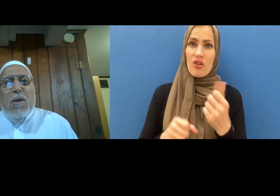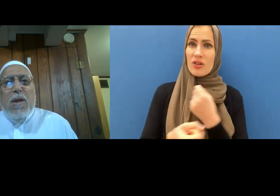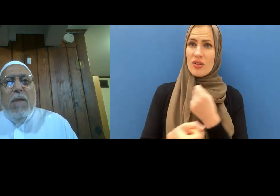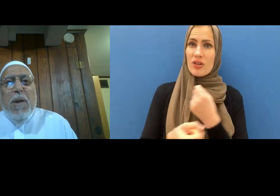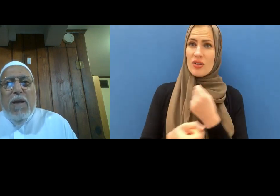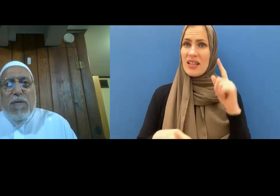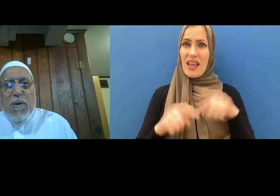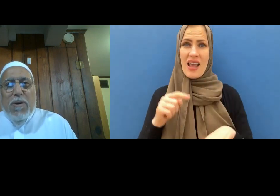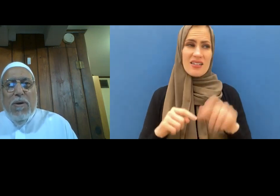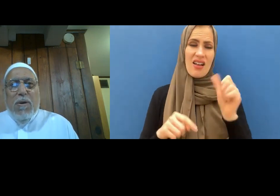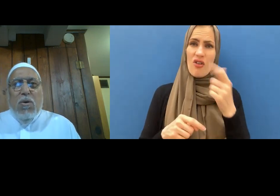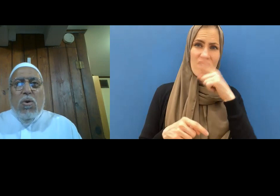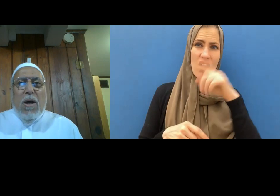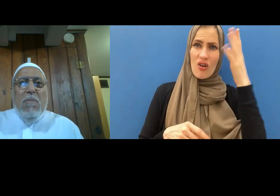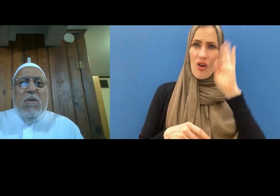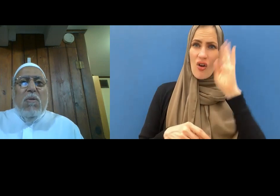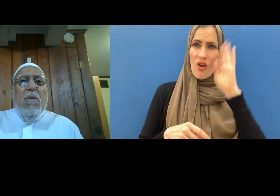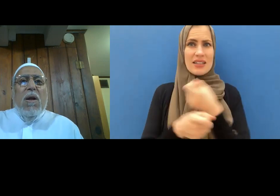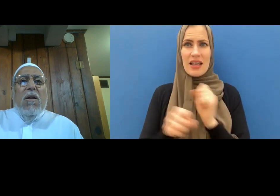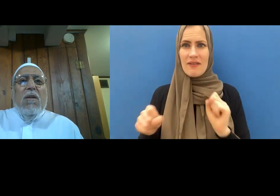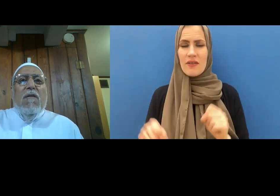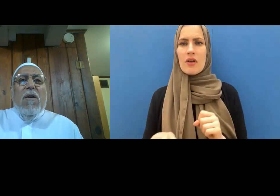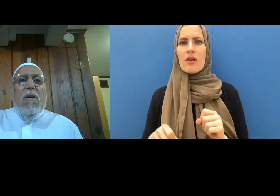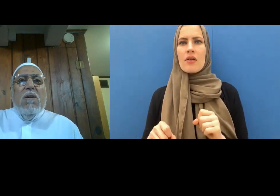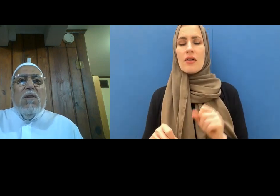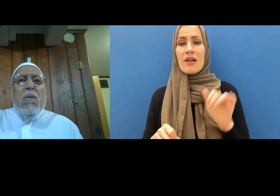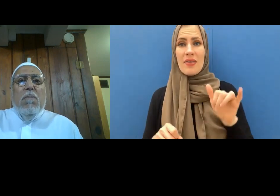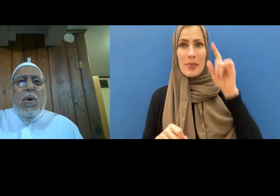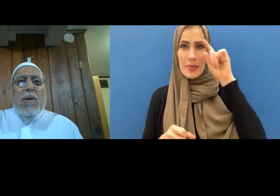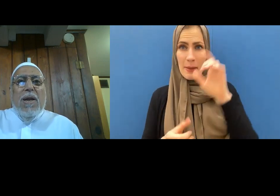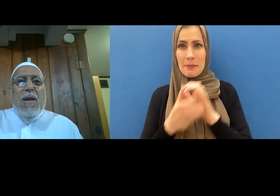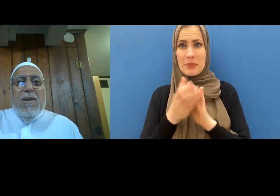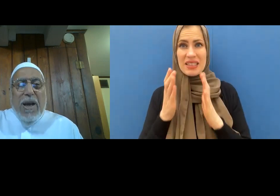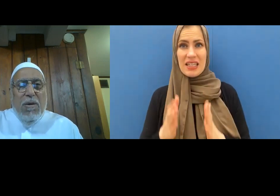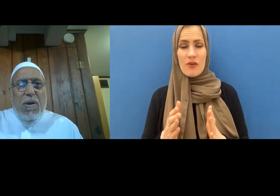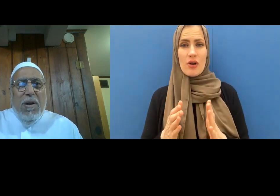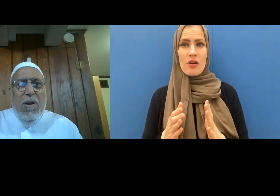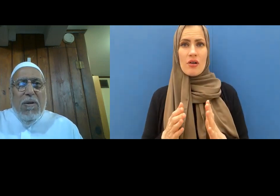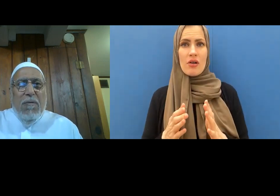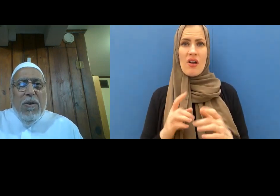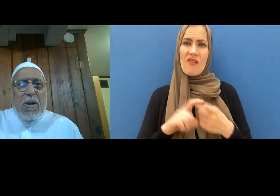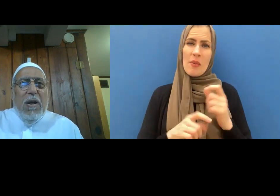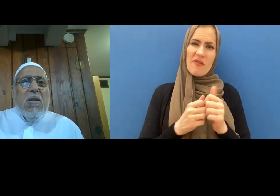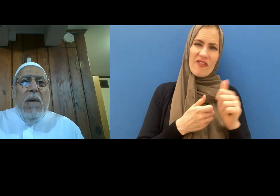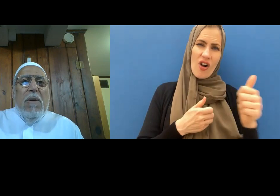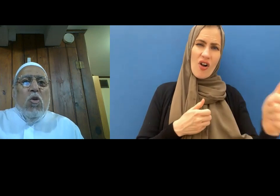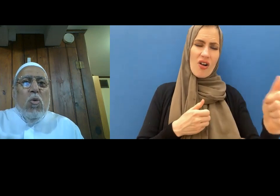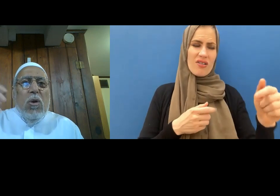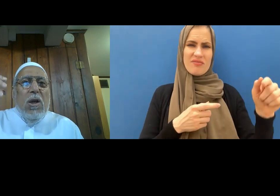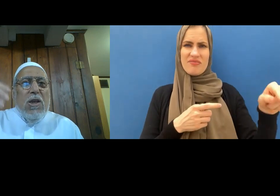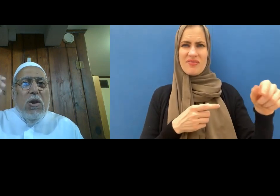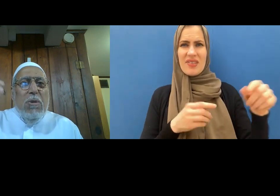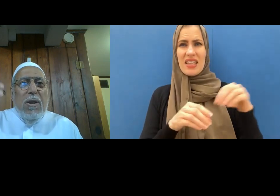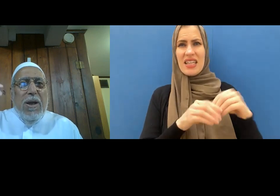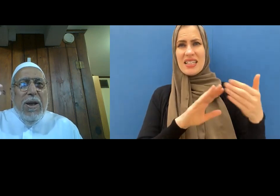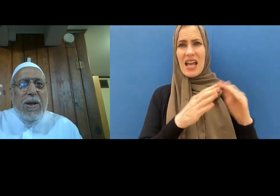You see, that believer who comes from the farthest point in town is coming to warn